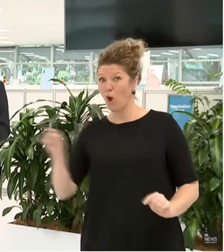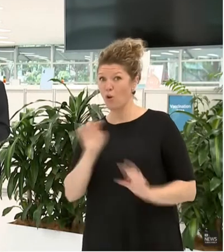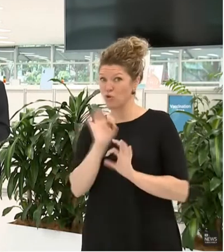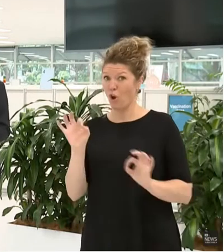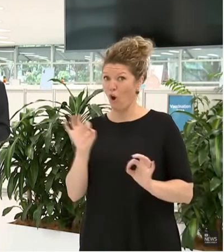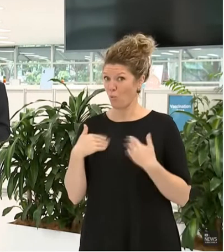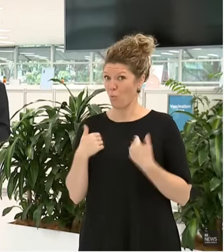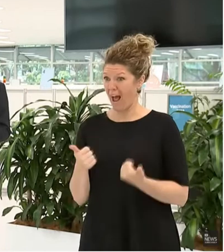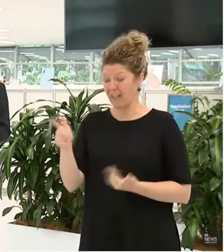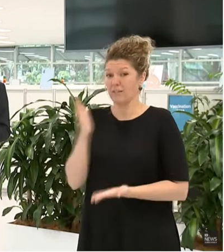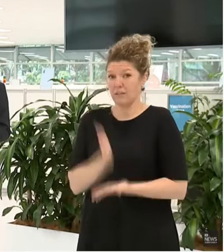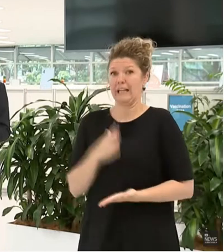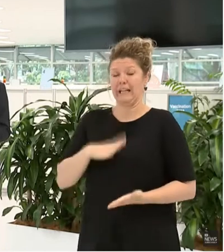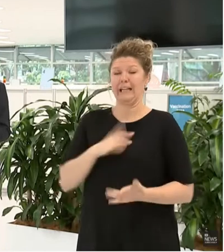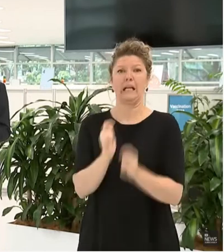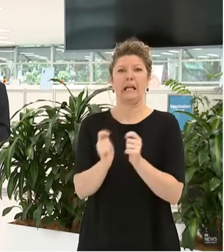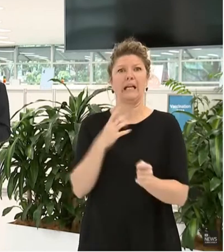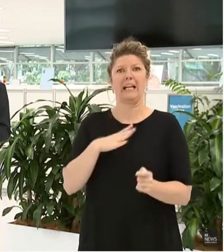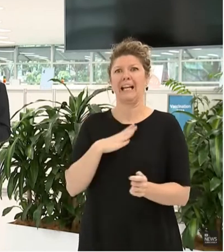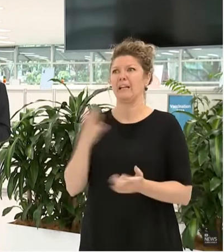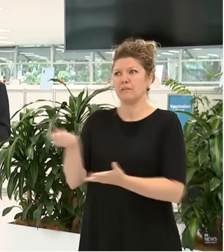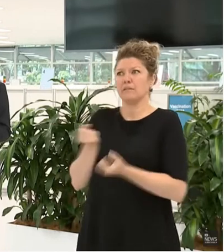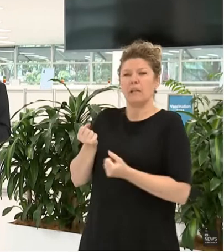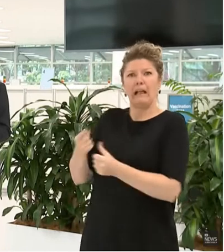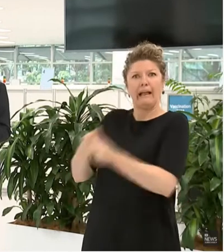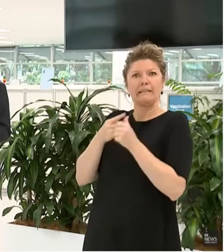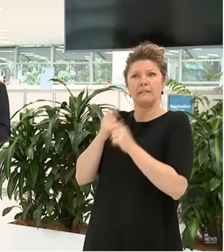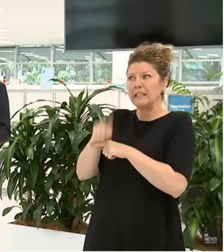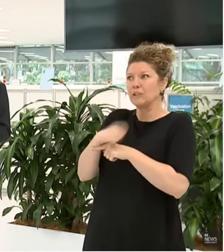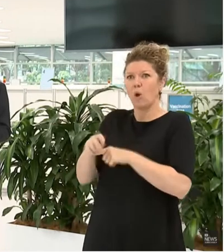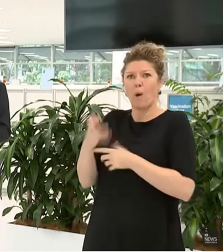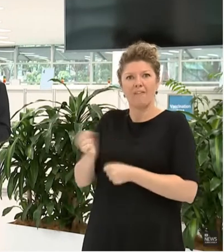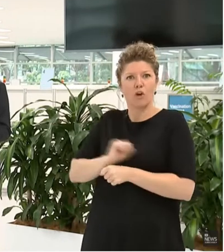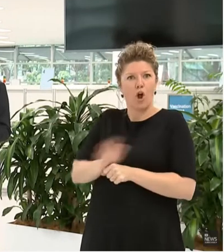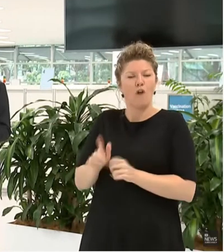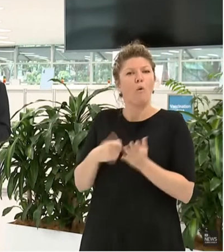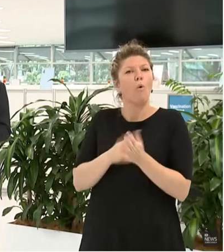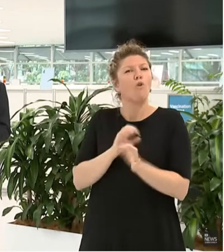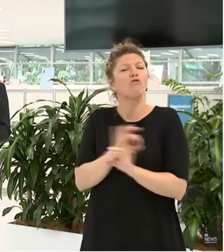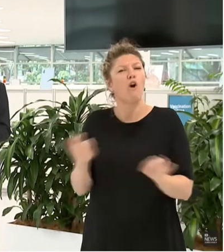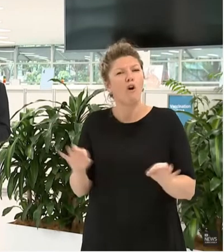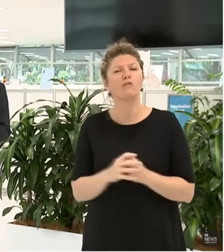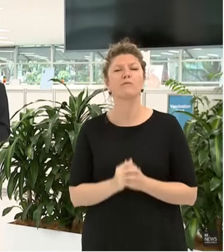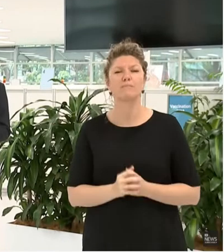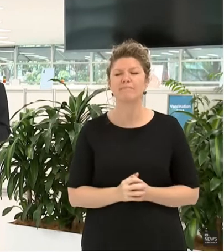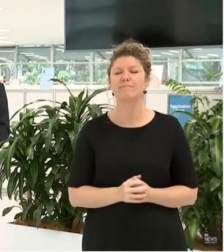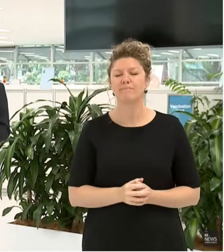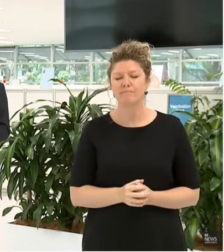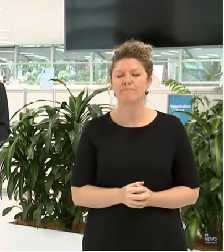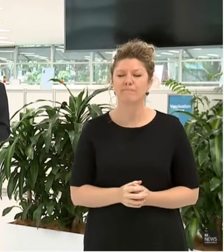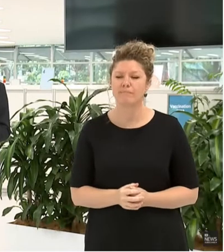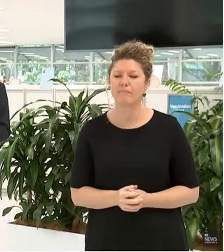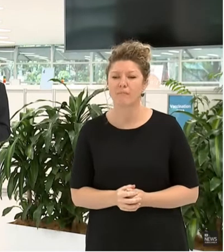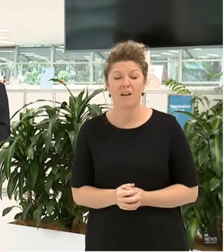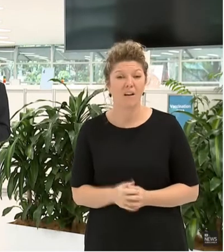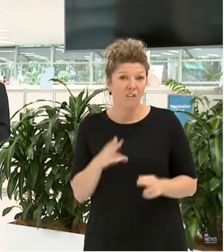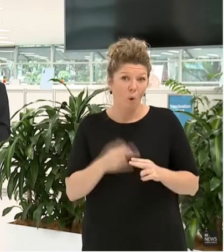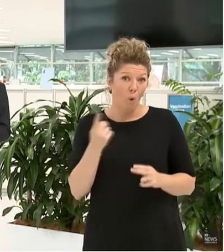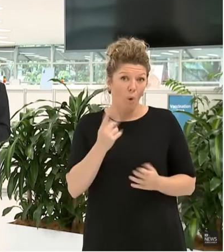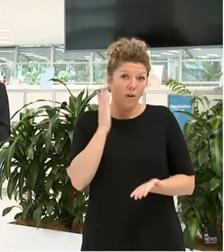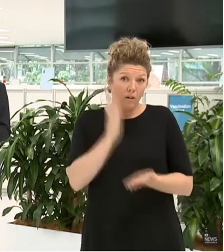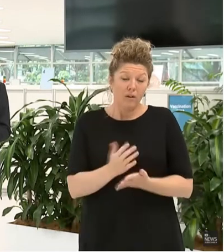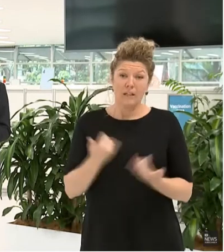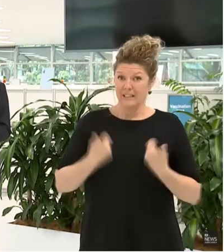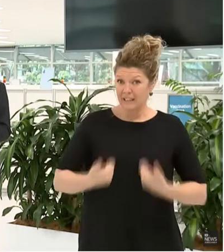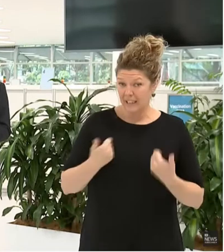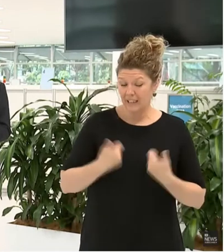need that test, because we want to get those tests back as quickly as possible, particularly for people who are unwell, and in addition to that, so